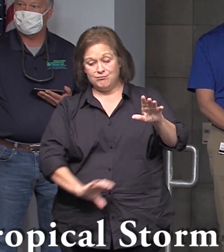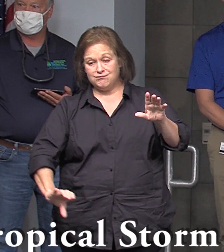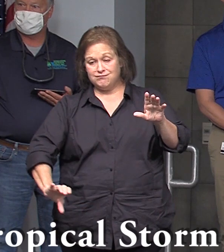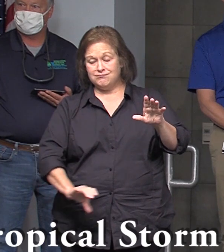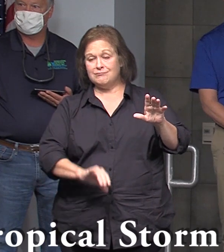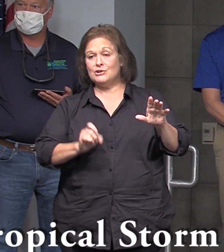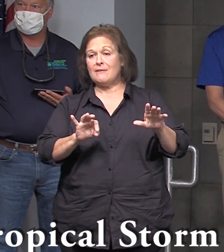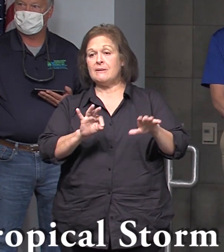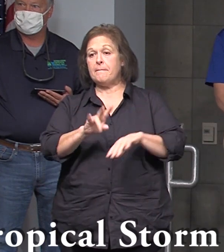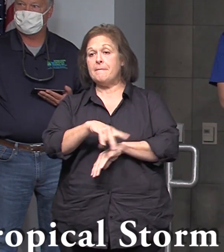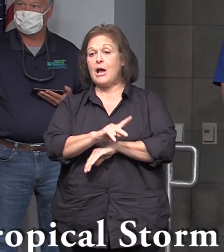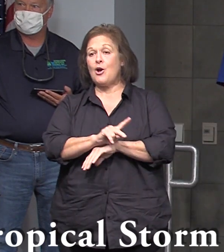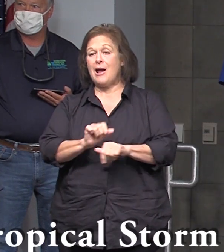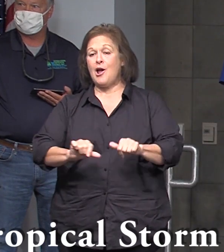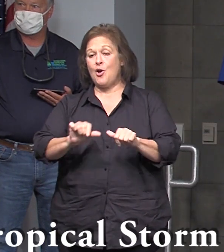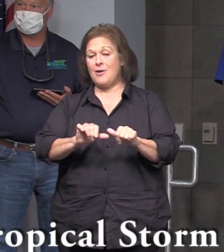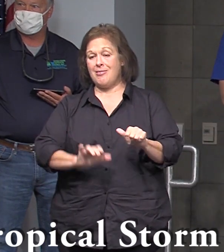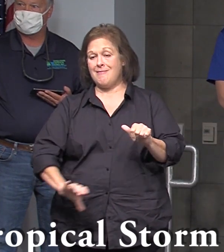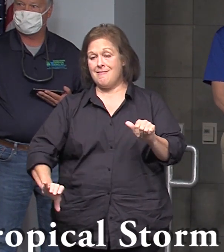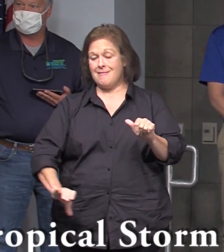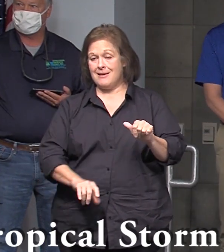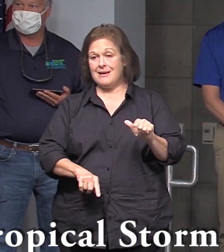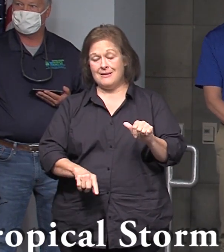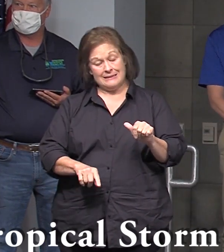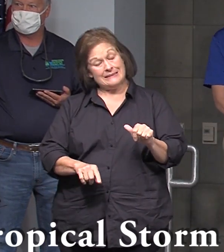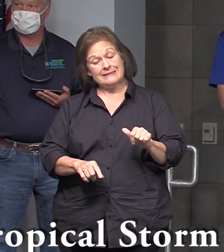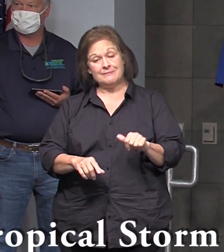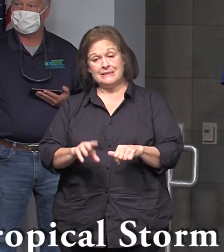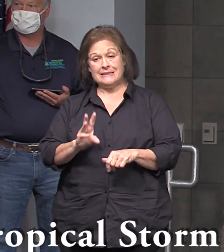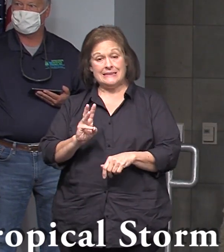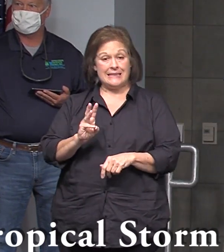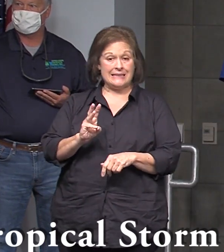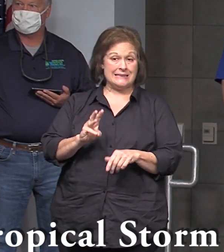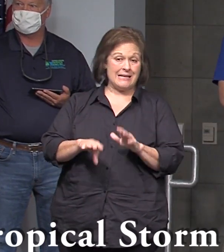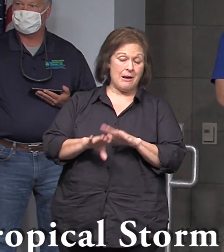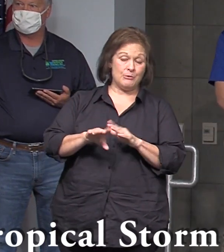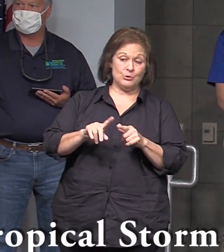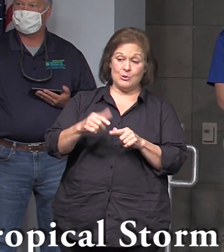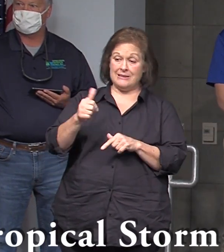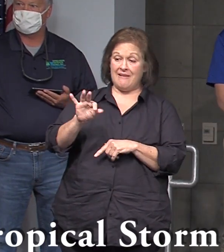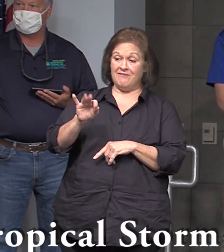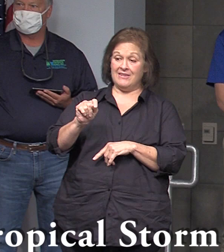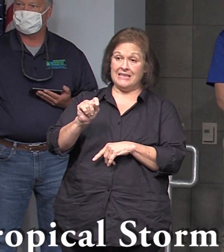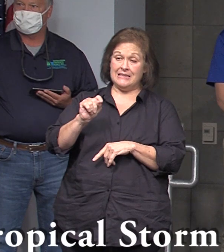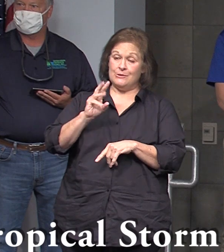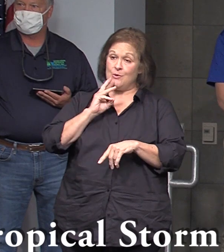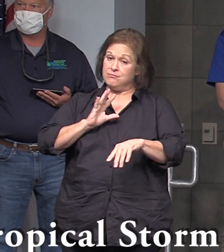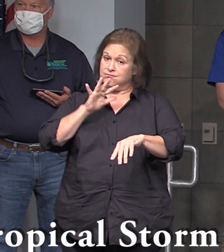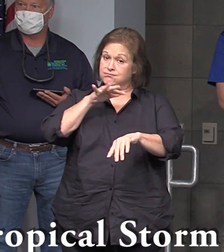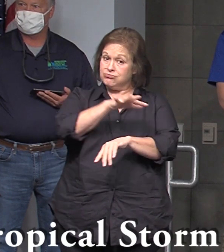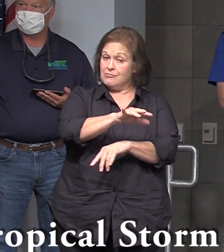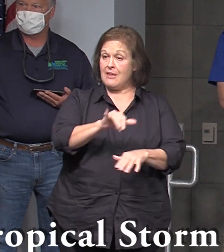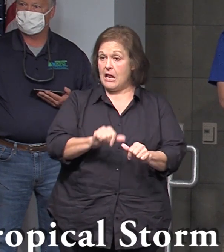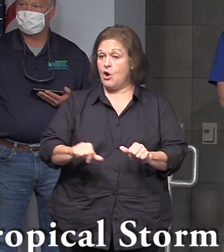the lower part of Jefferson Parish. They're talking about greater than 6 feet, possibly up to 10 feet of storm surge for that area. So we've been